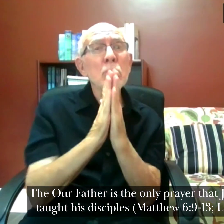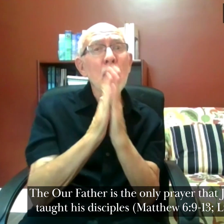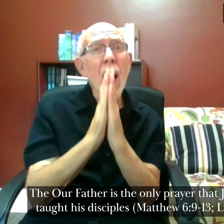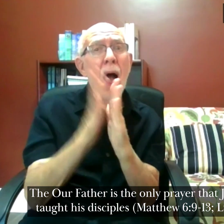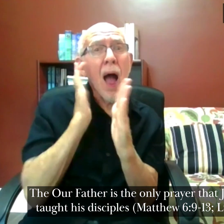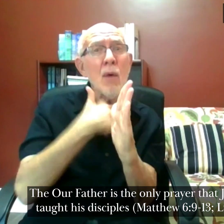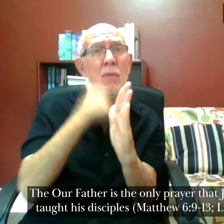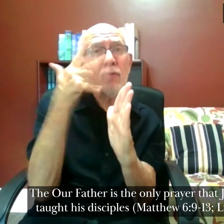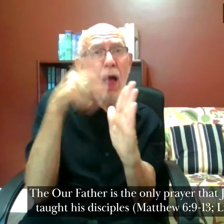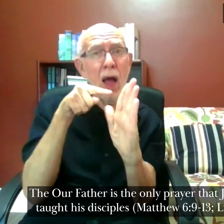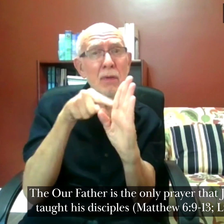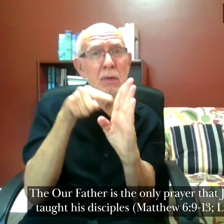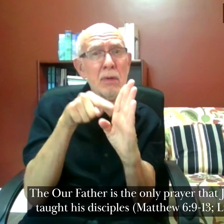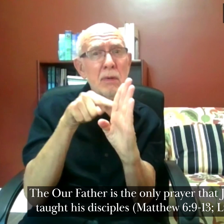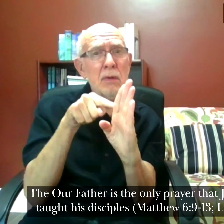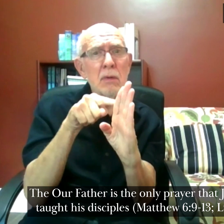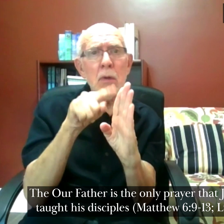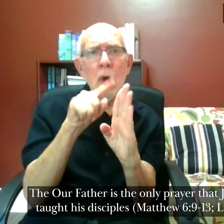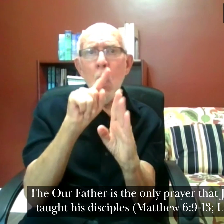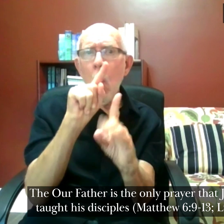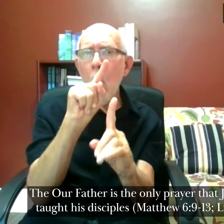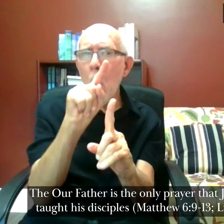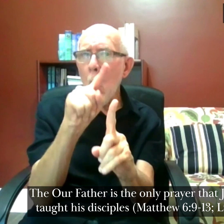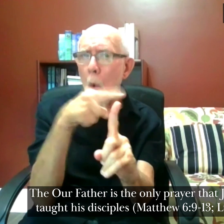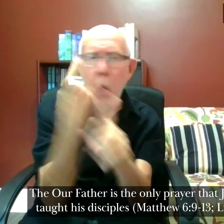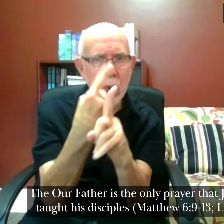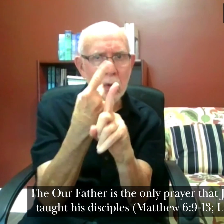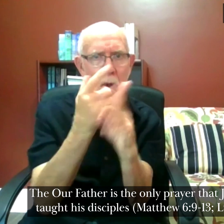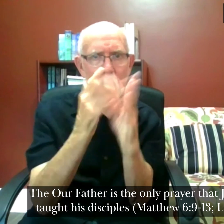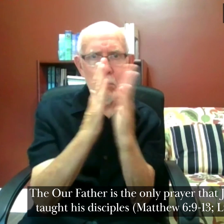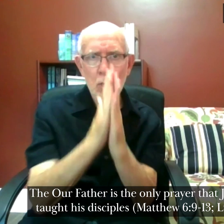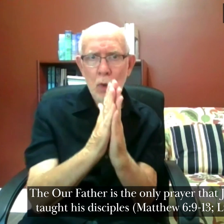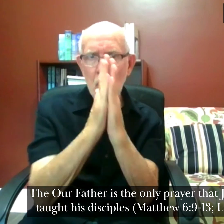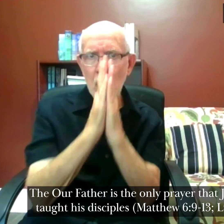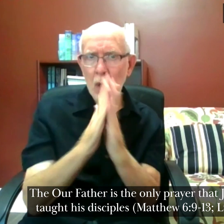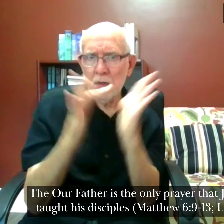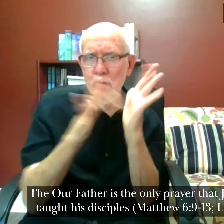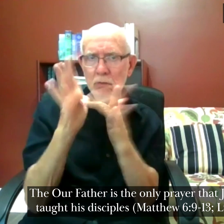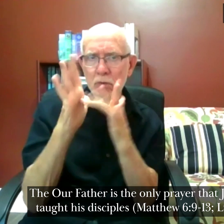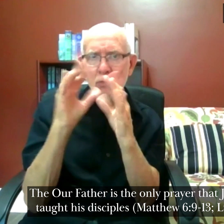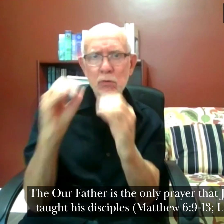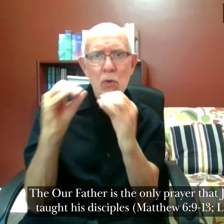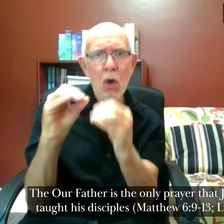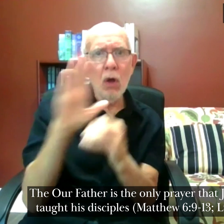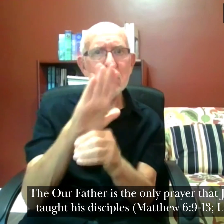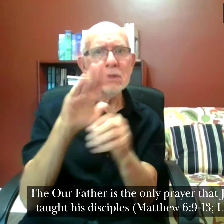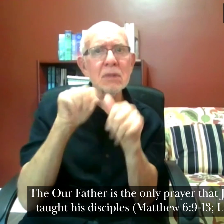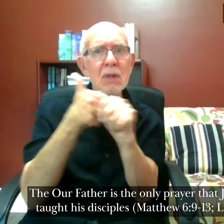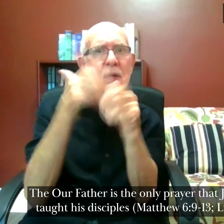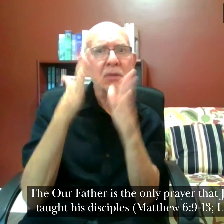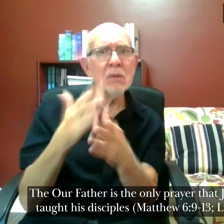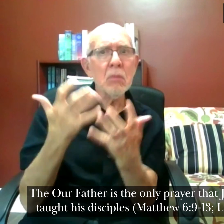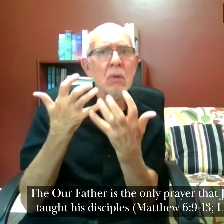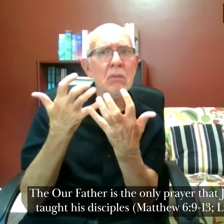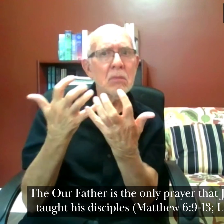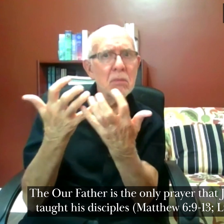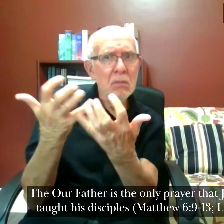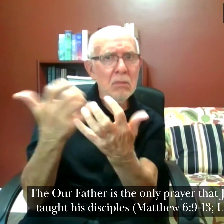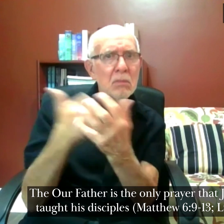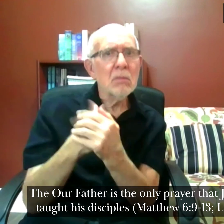the Our Father is the only prayer that Jesus himself taught his disciples. Matthew chapter 6, verses 9